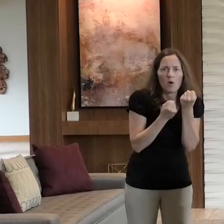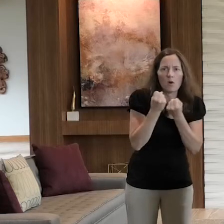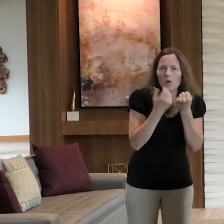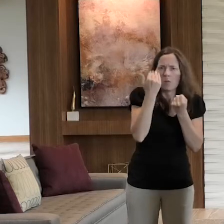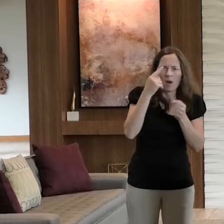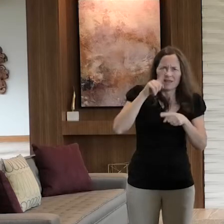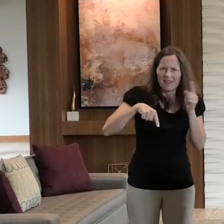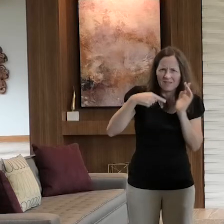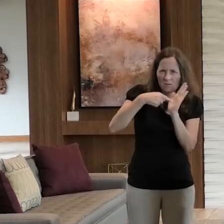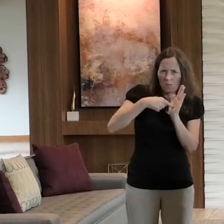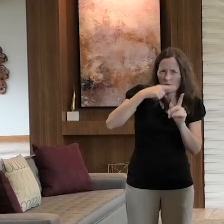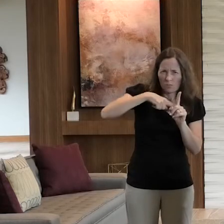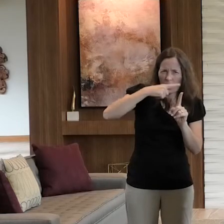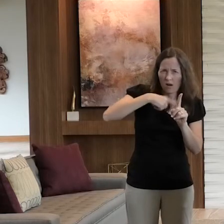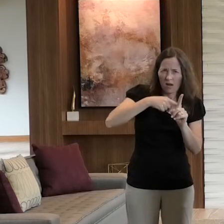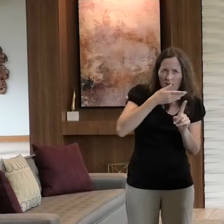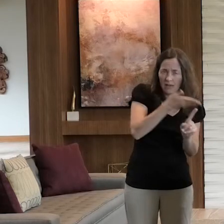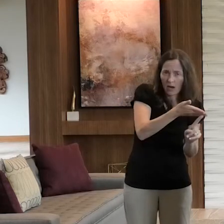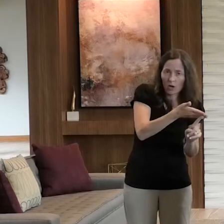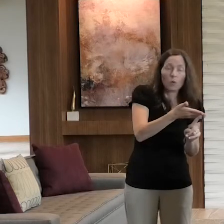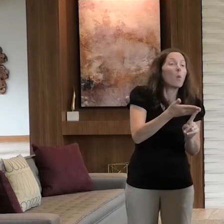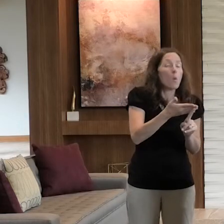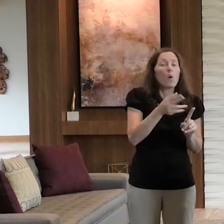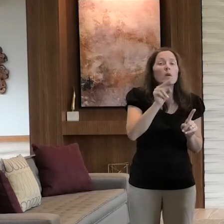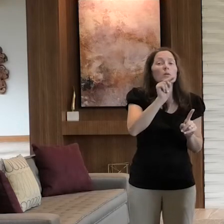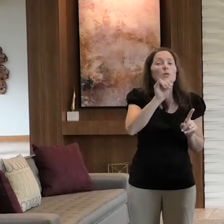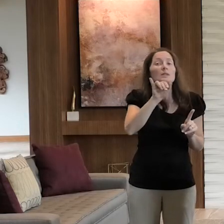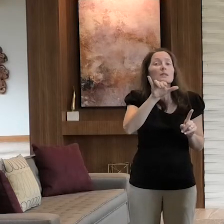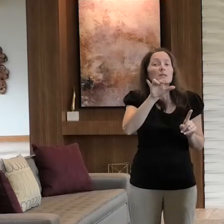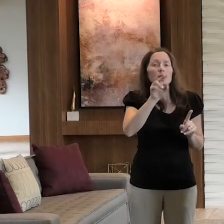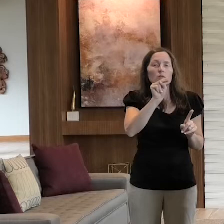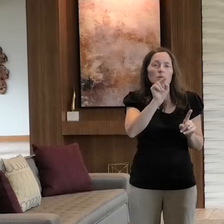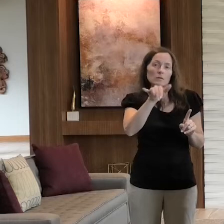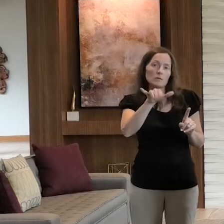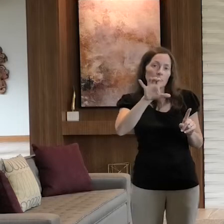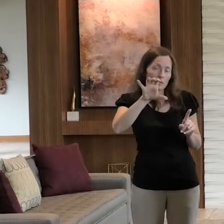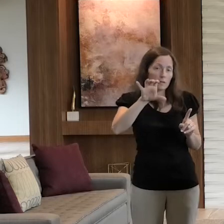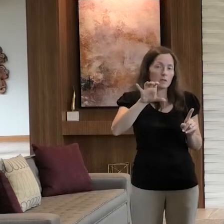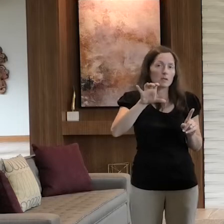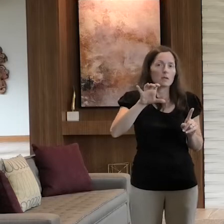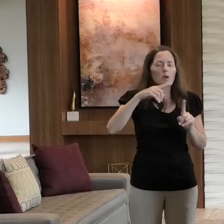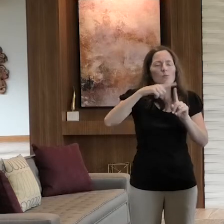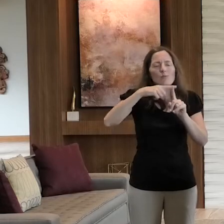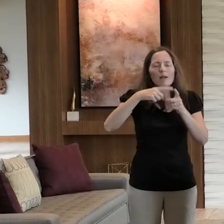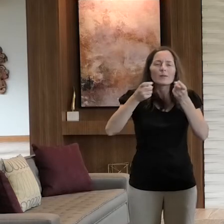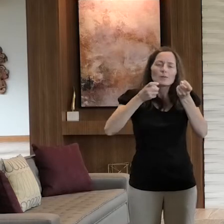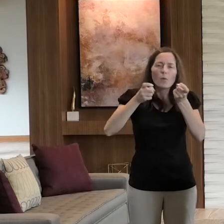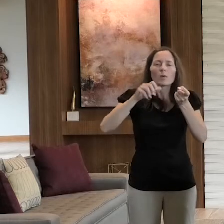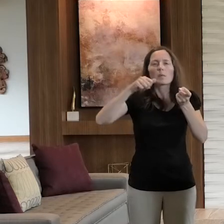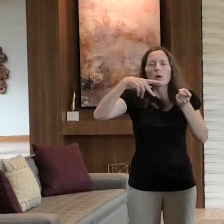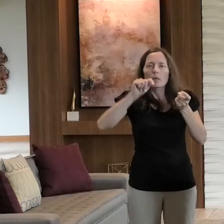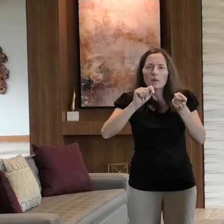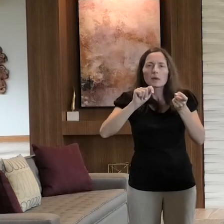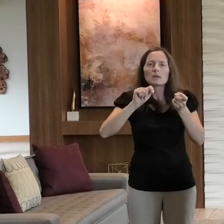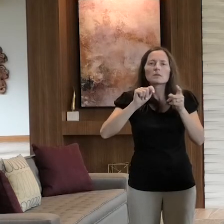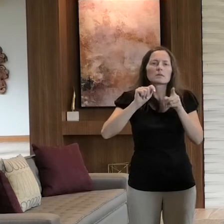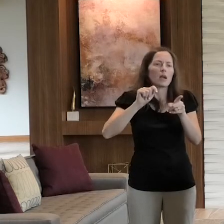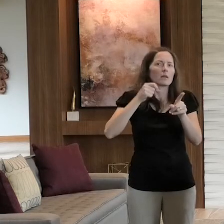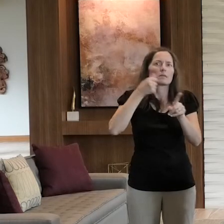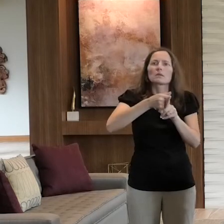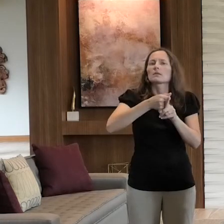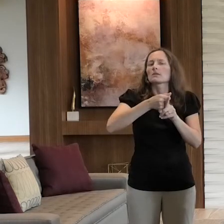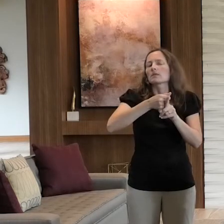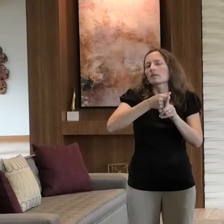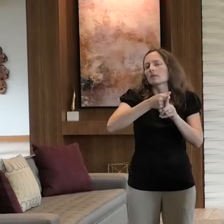the privilege of living for almost 10 years with, you know, rent-controlled apartments that ran into all kinds of problems